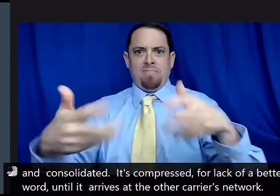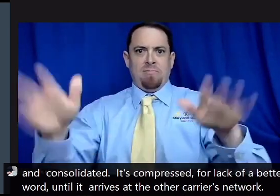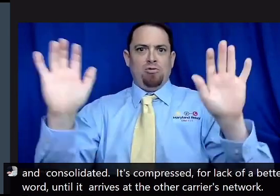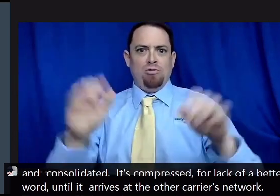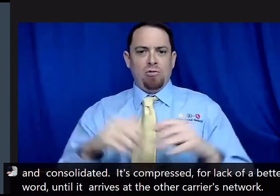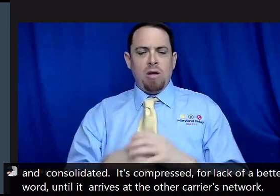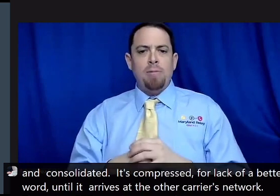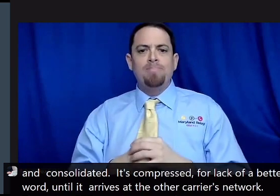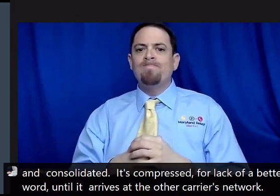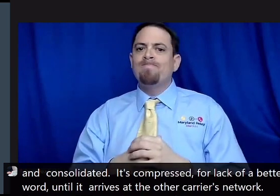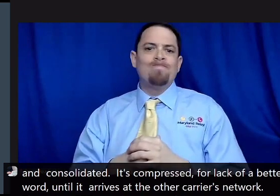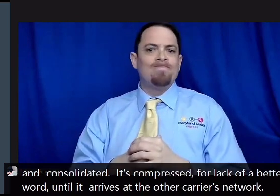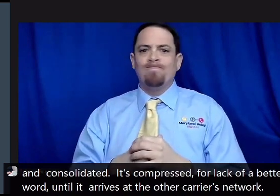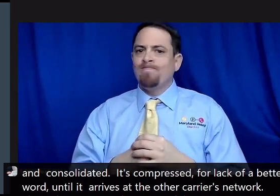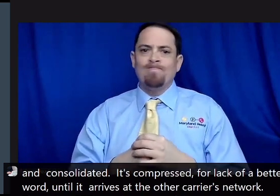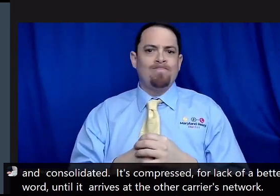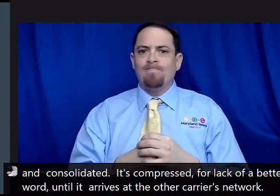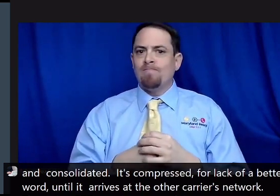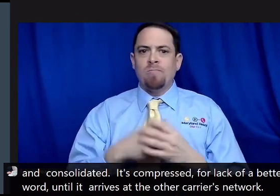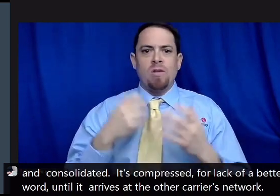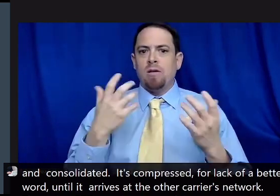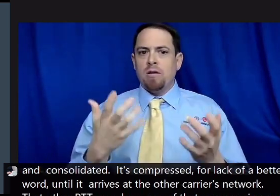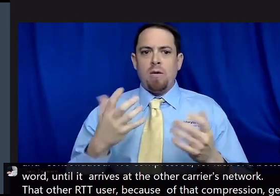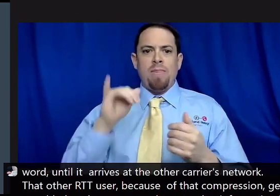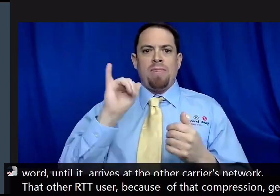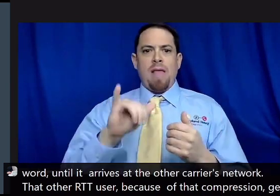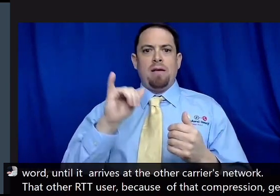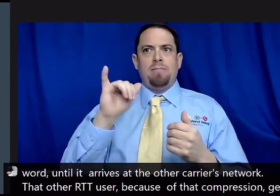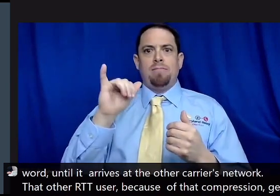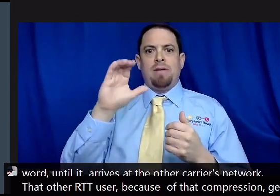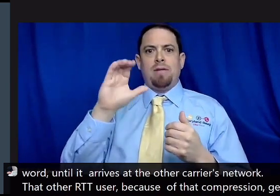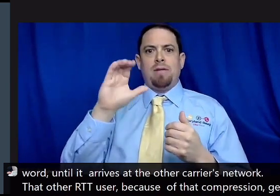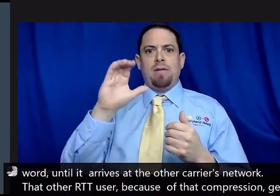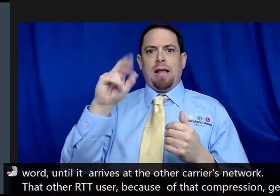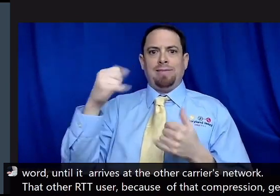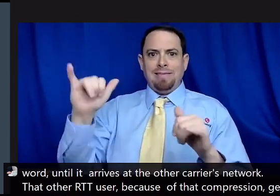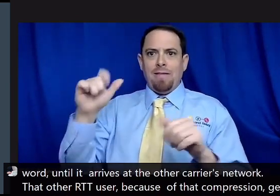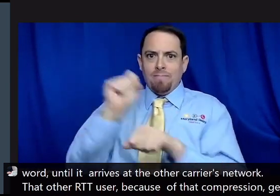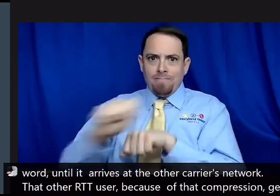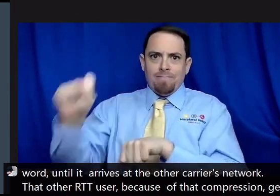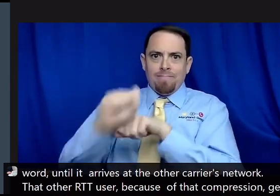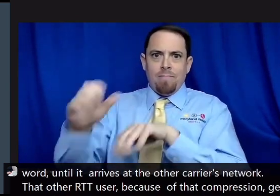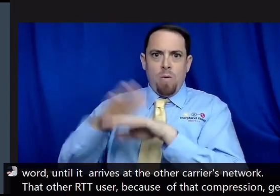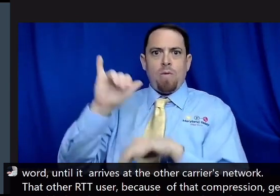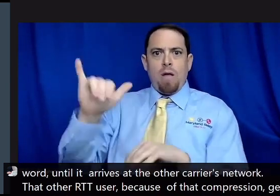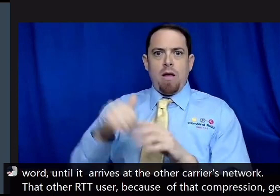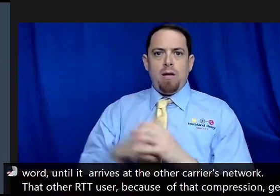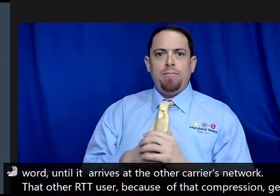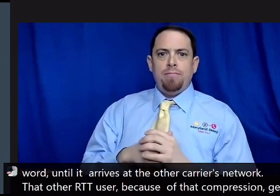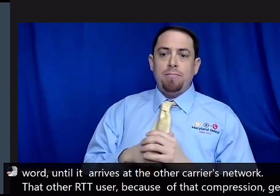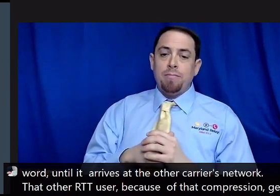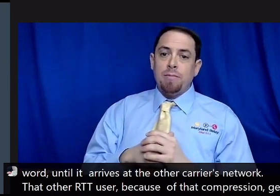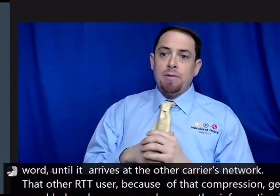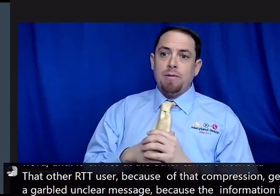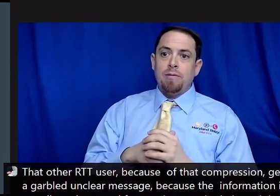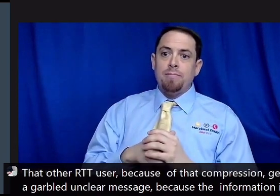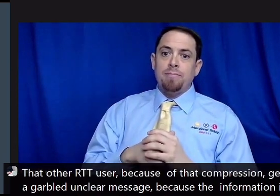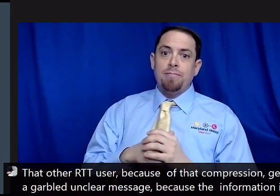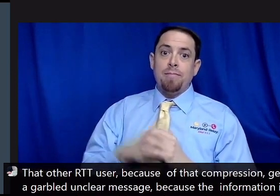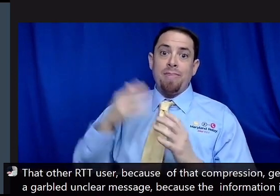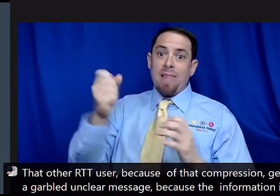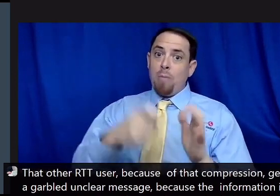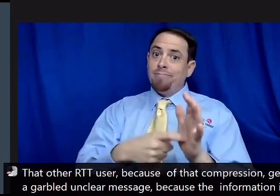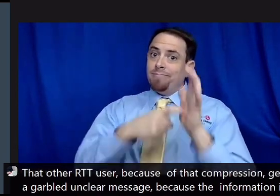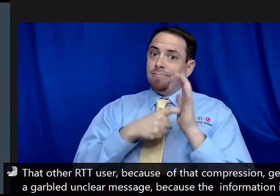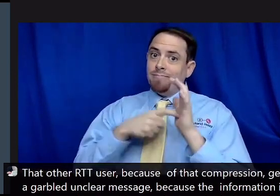the information is not allowed to travel from point to point in its original form. And the carriers are still